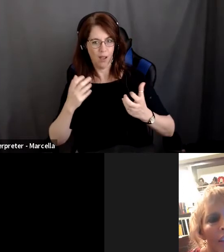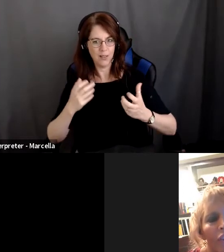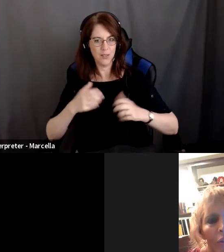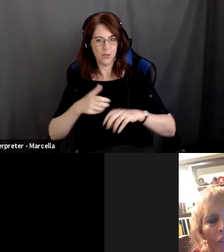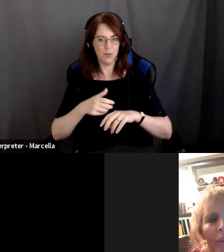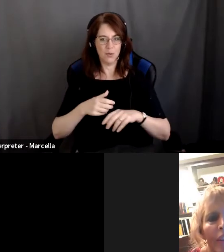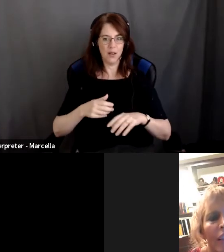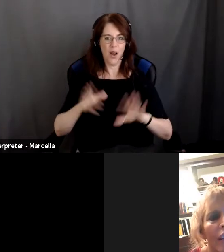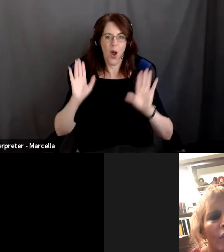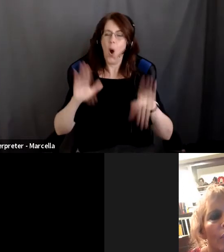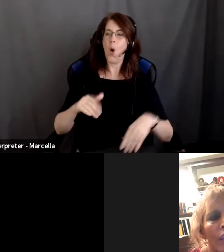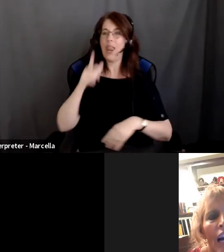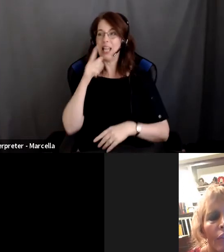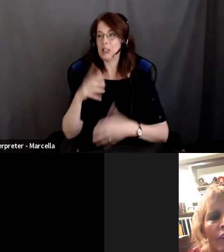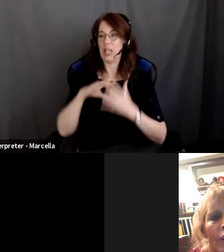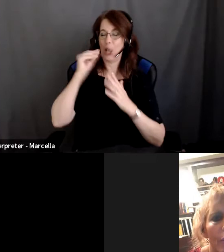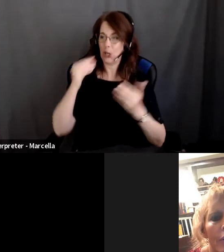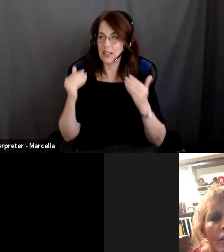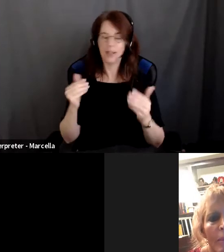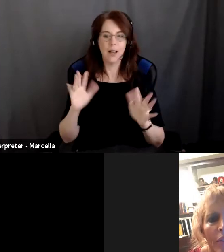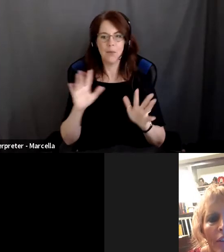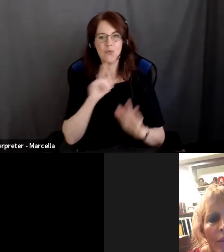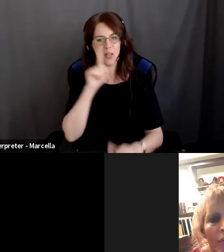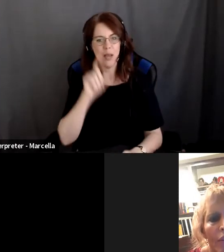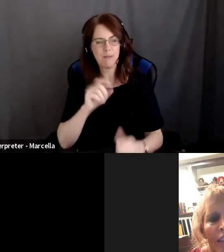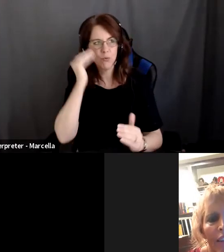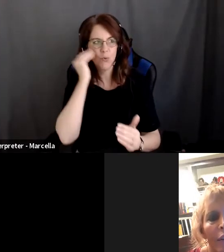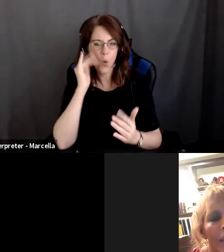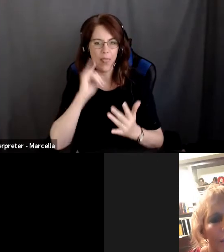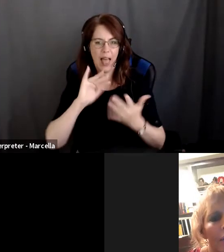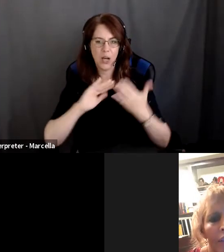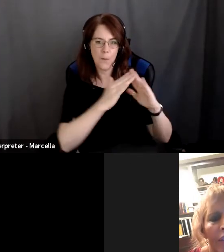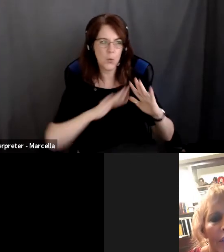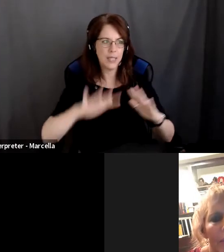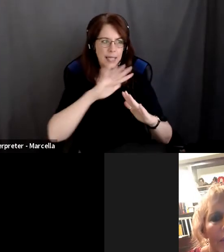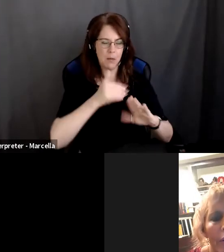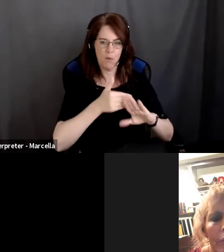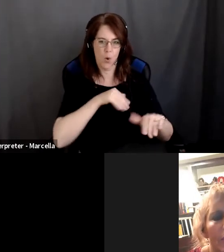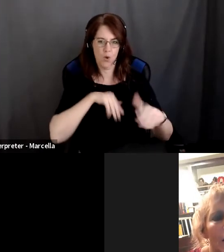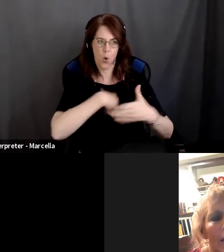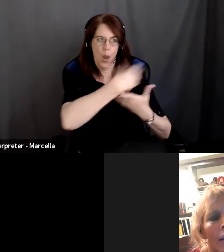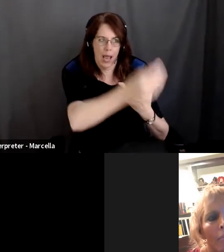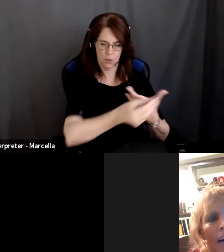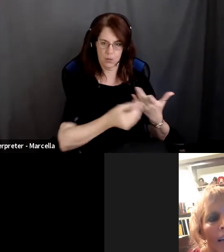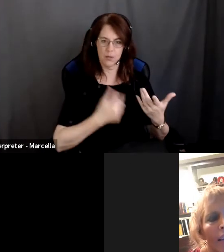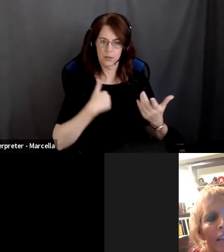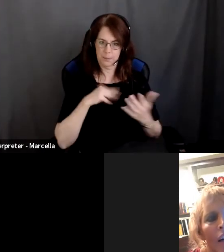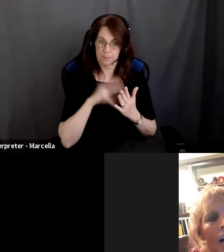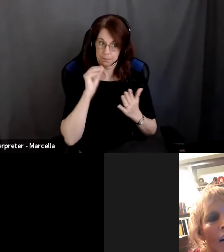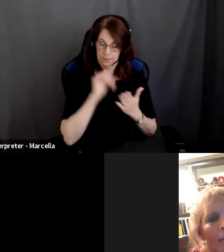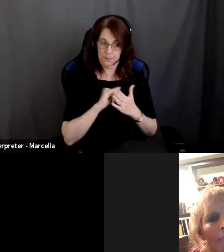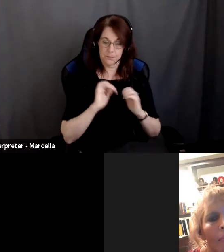a lunch and learn or something like that, you really have to know those communities before you get out there. And we've learned some of those